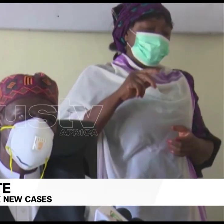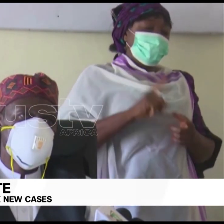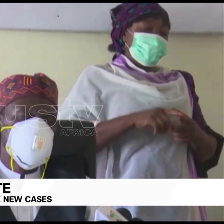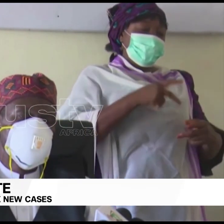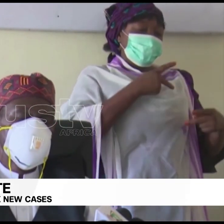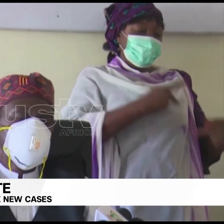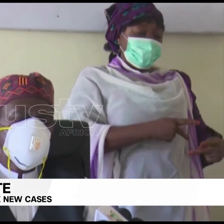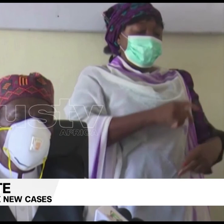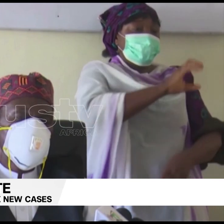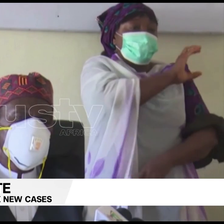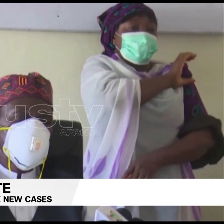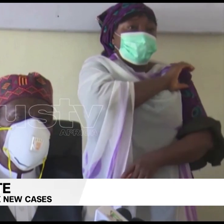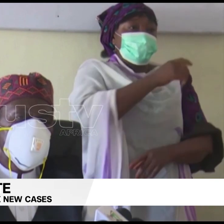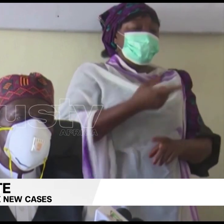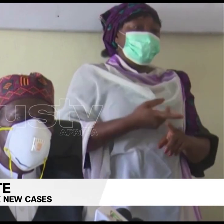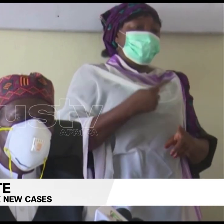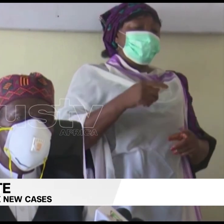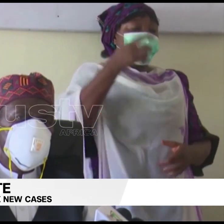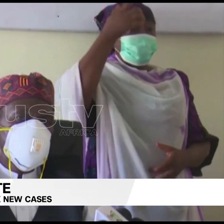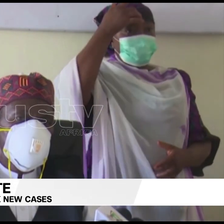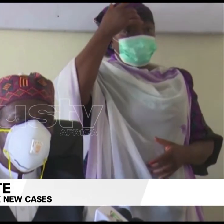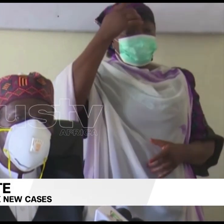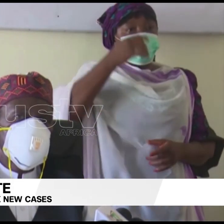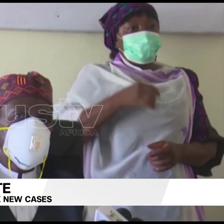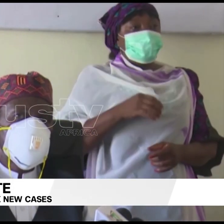pandemic of COVID-19,